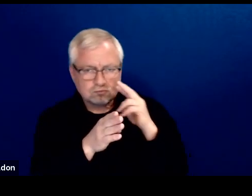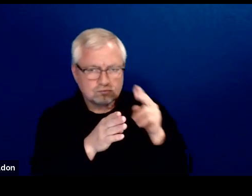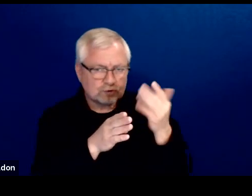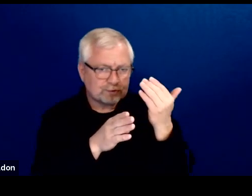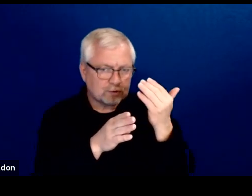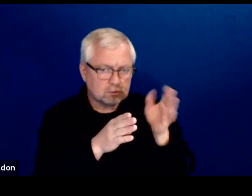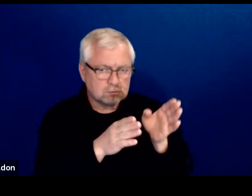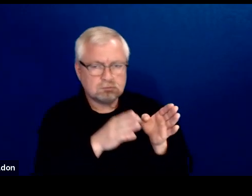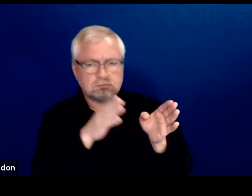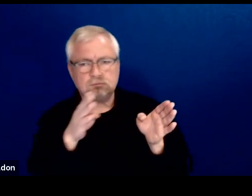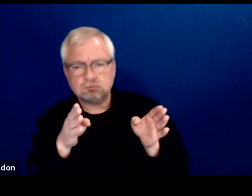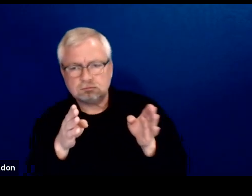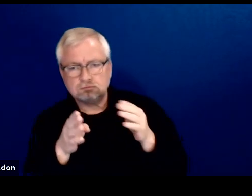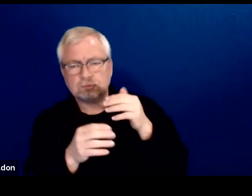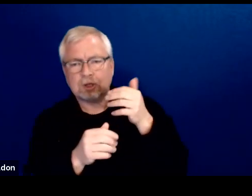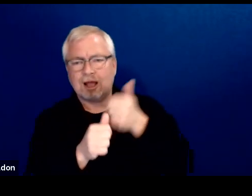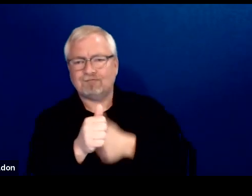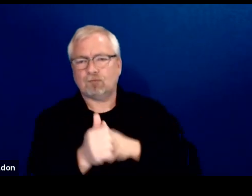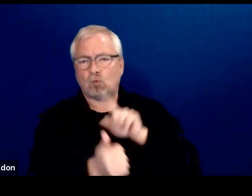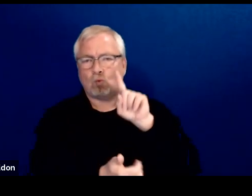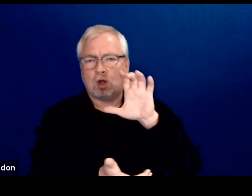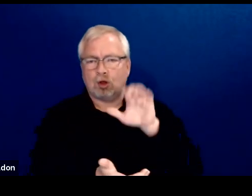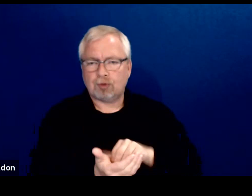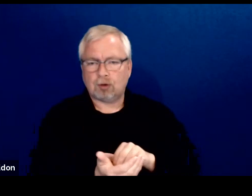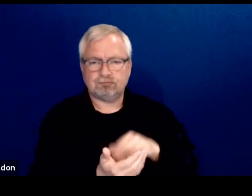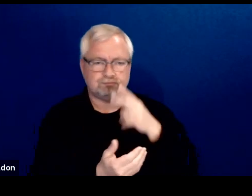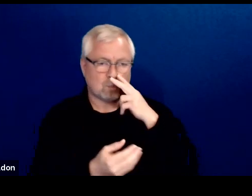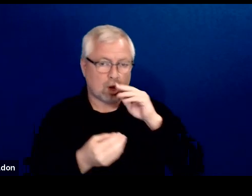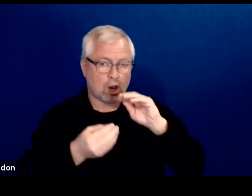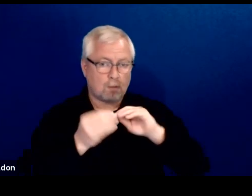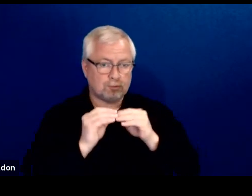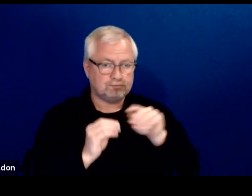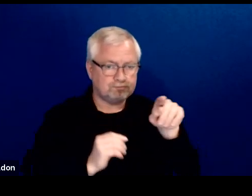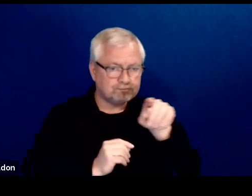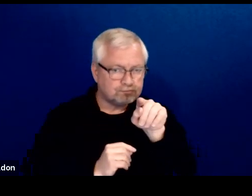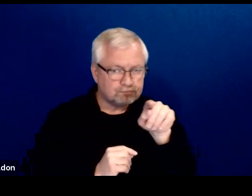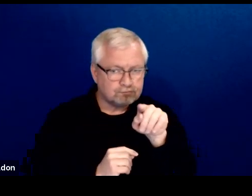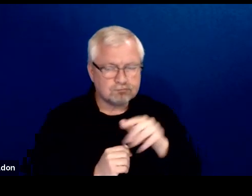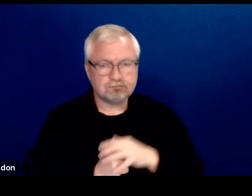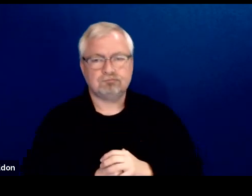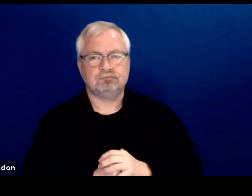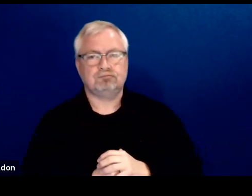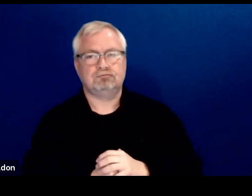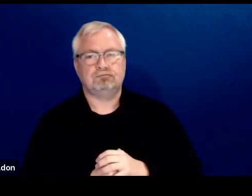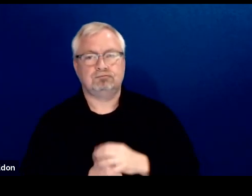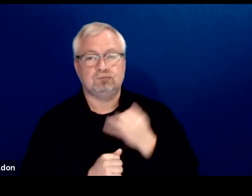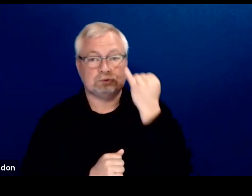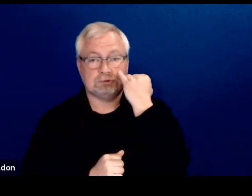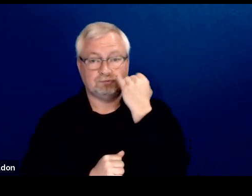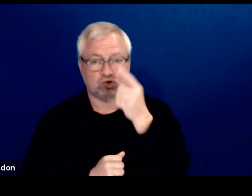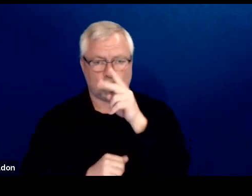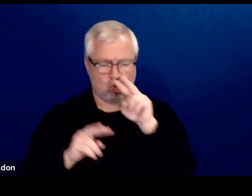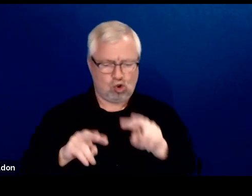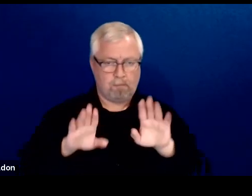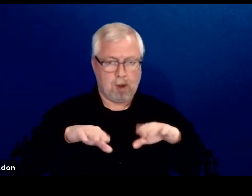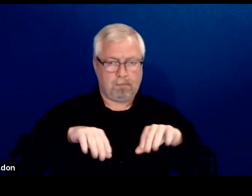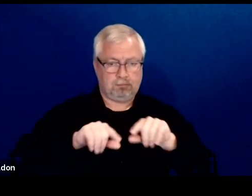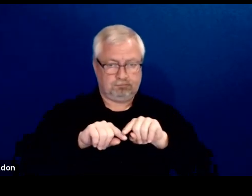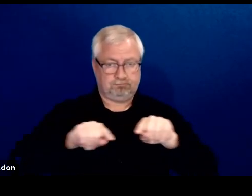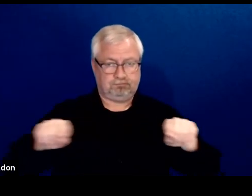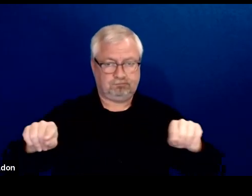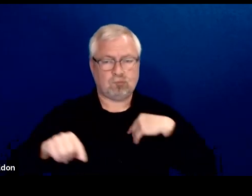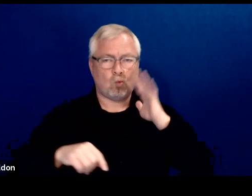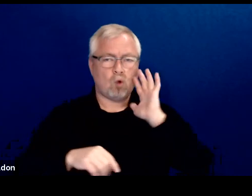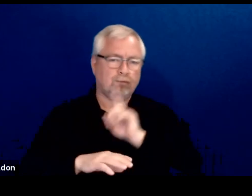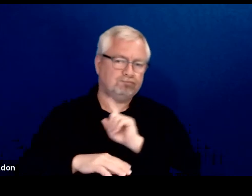the nation. But here's what I want to caution you about. If you look towards the bottom, and I will walk over and show some of you where that's going